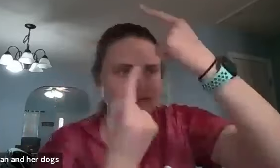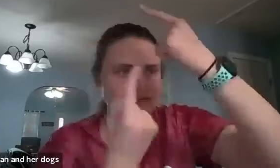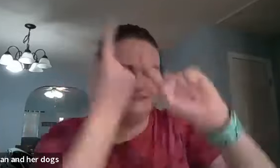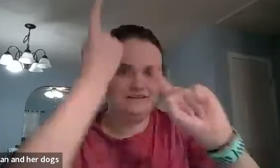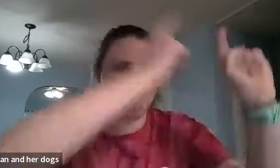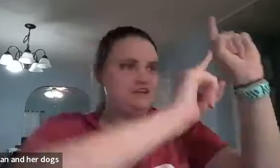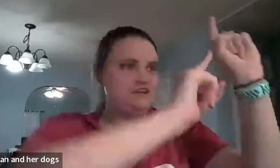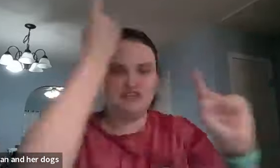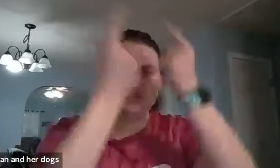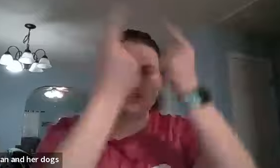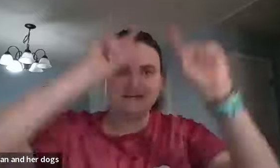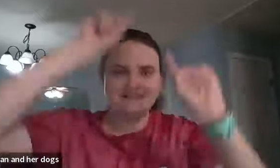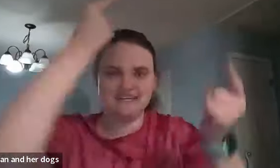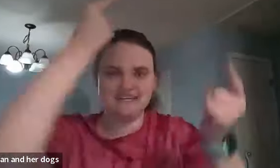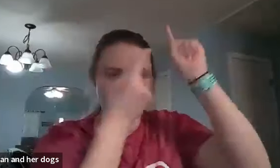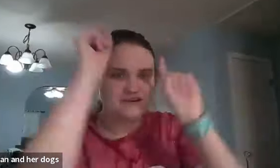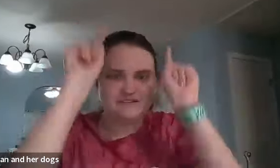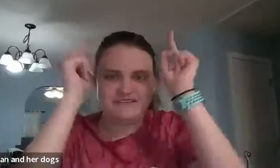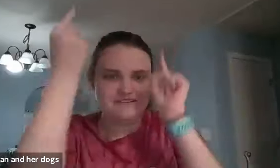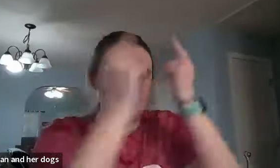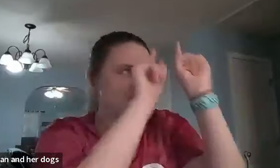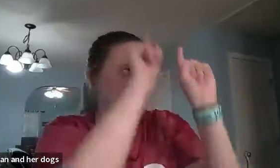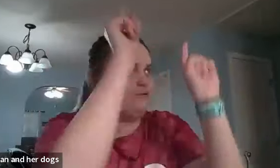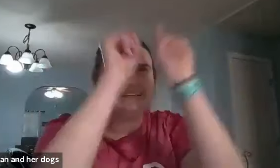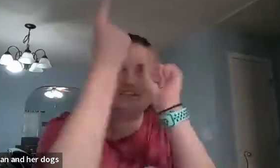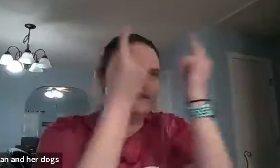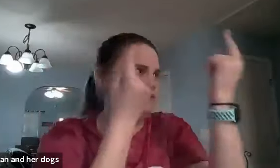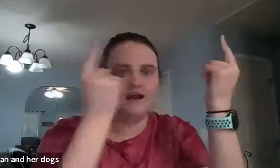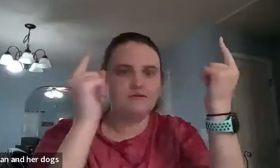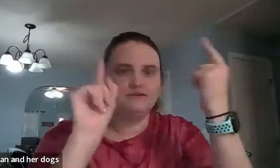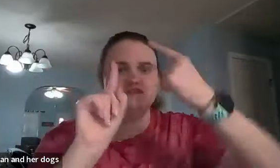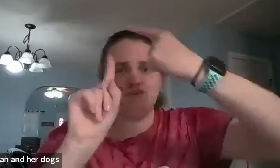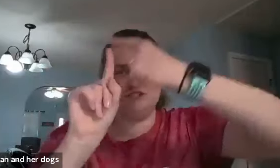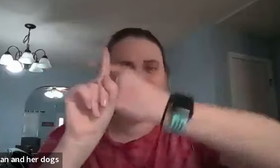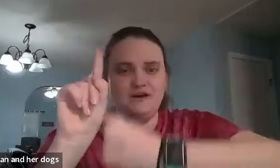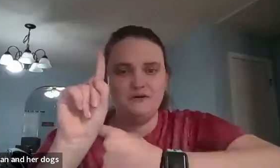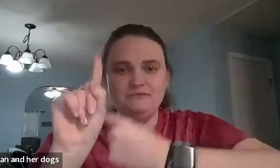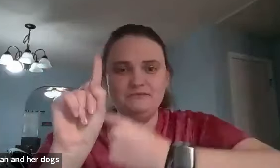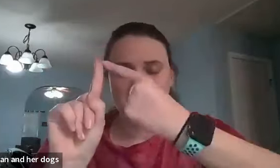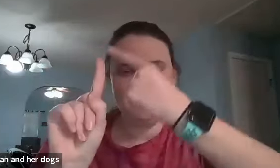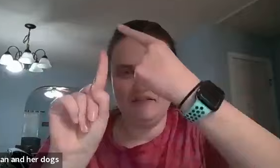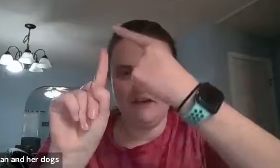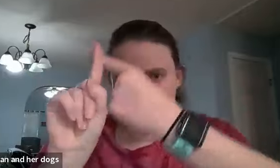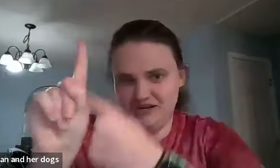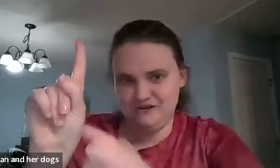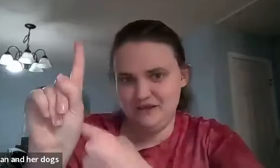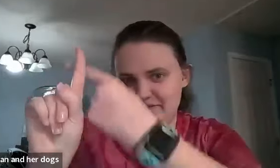wait. They start doing a dance. They're trying to do the little pointing dance. They're like, wait, how do I do this motion? So I try to go slow and make